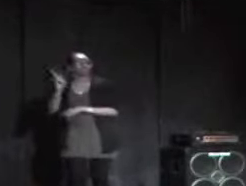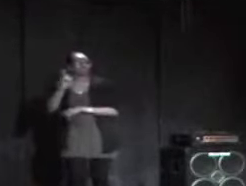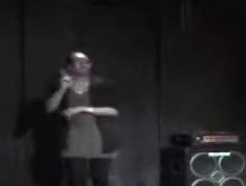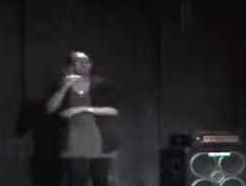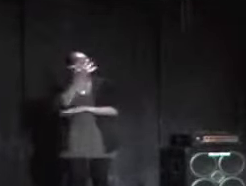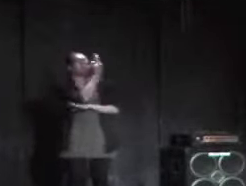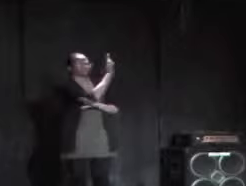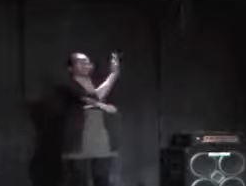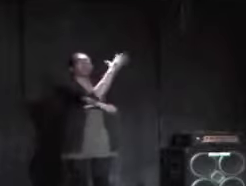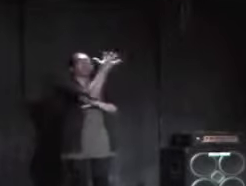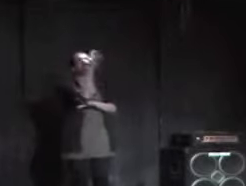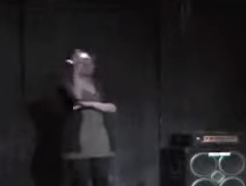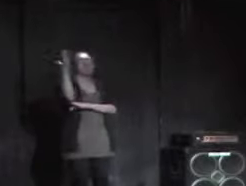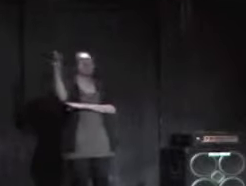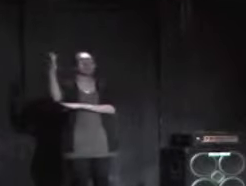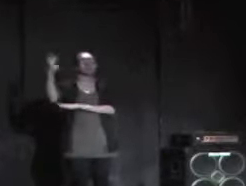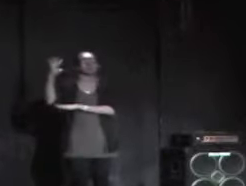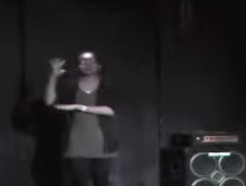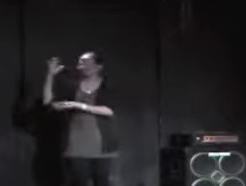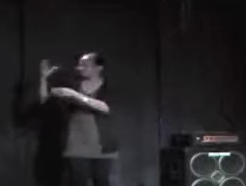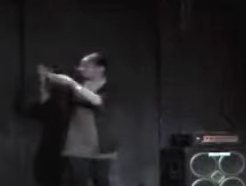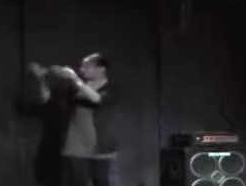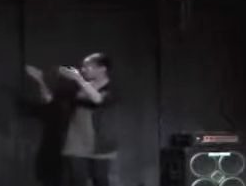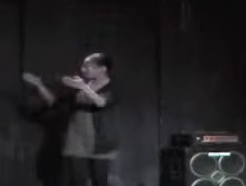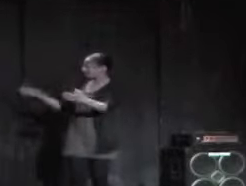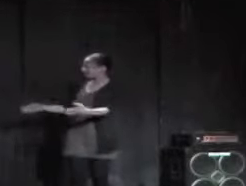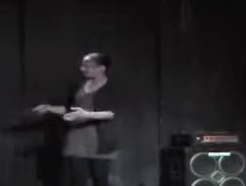and he has this big tree trunk. He's in a forest.